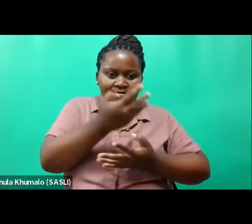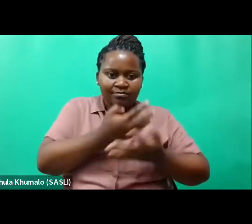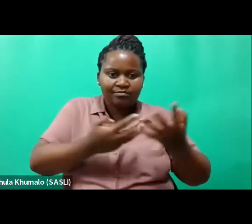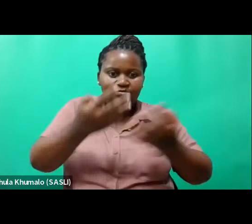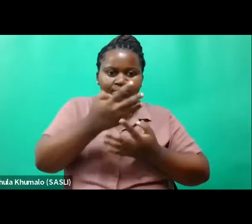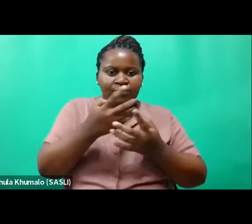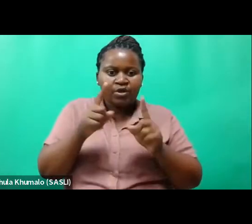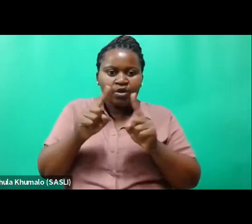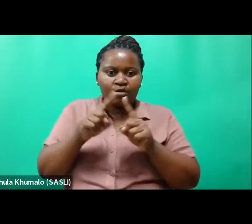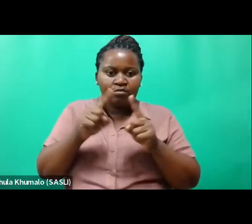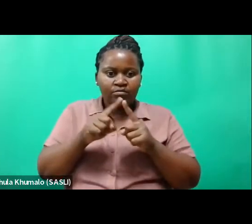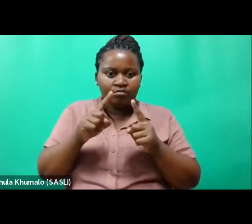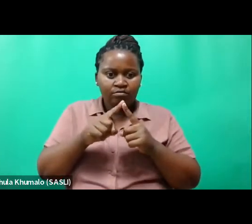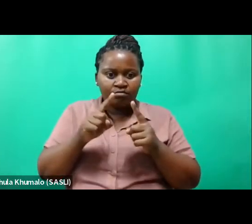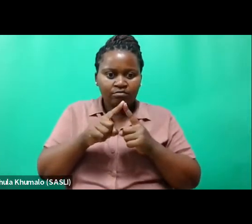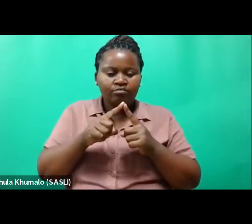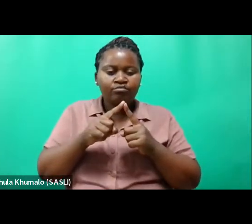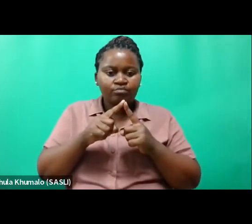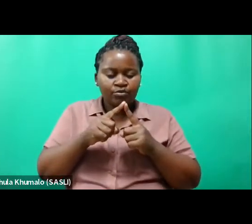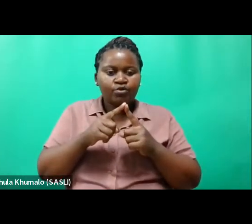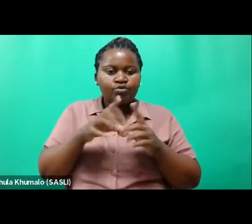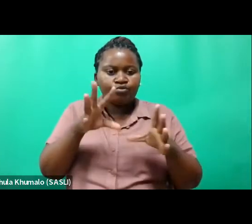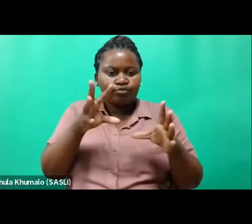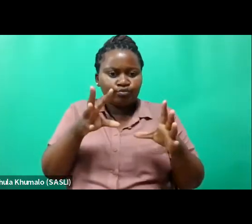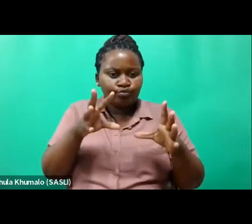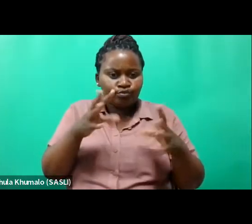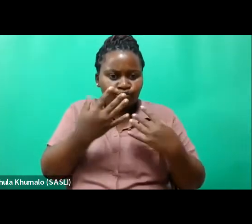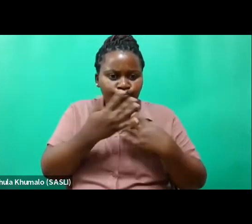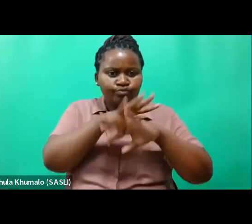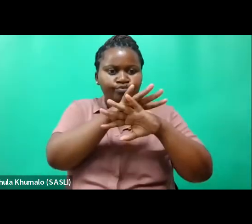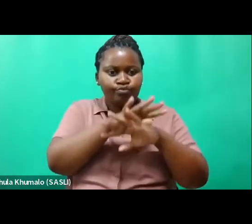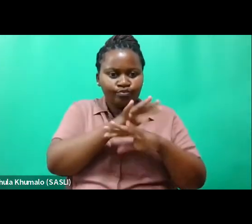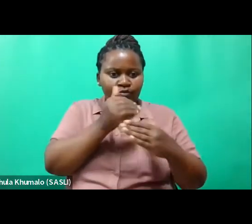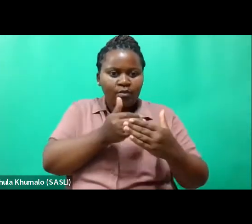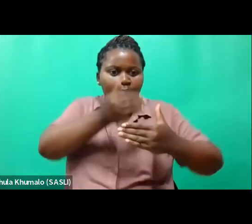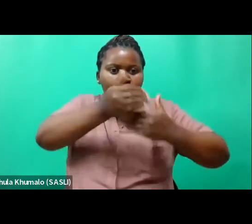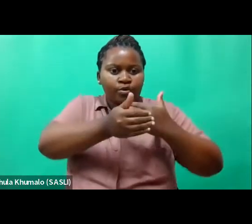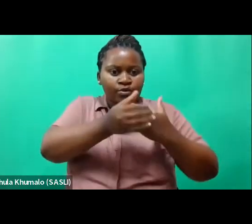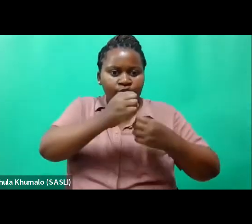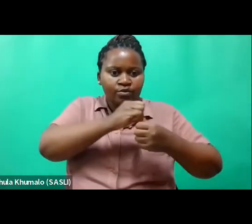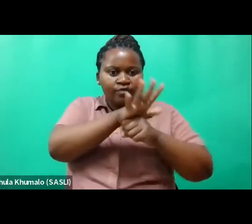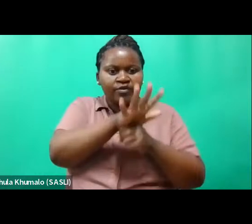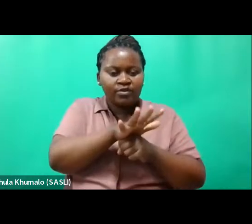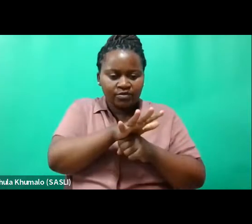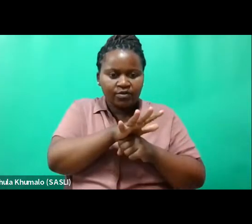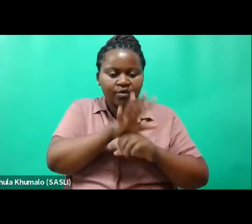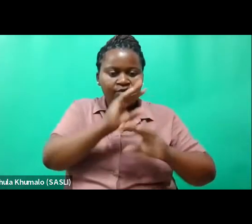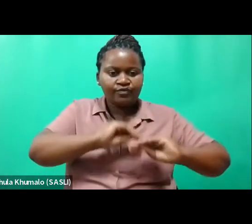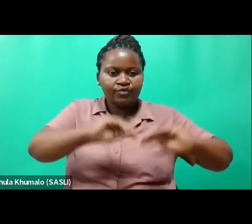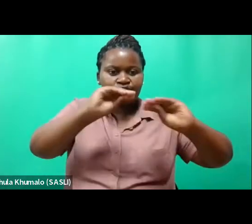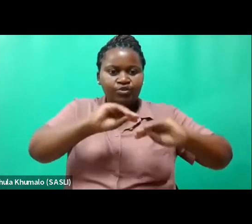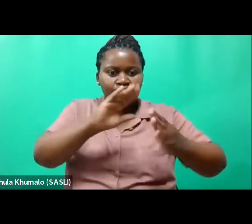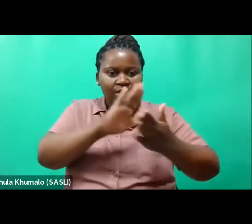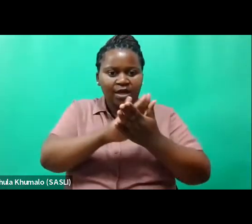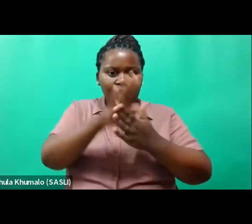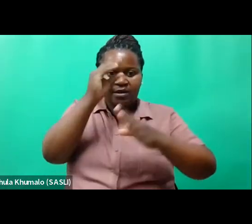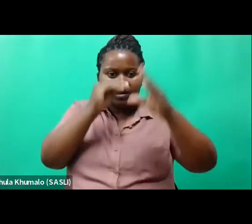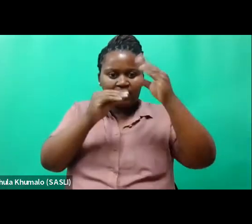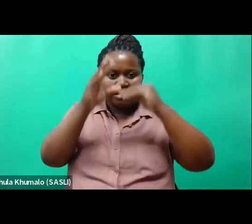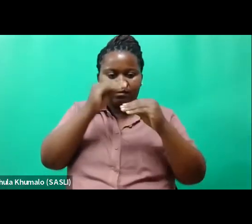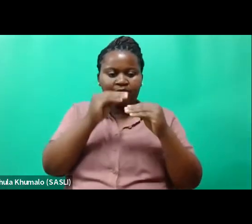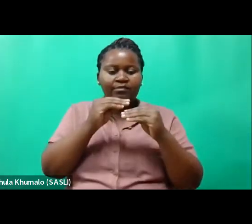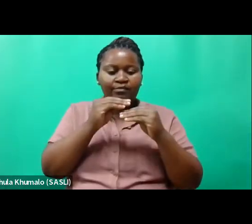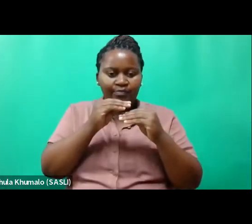a post-pandemic strategy to deliver blended modes of teaching and learning that are effective and